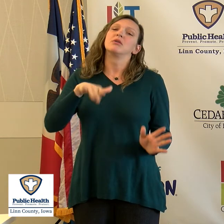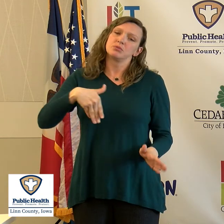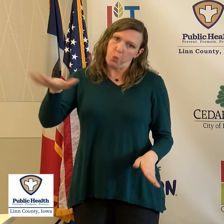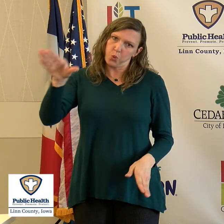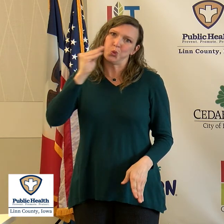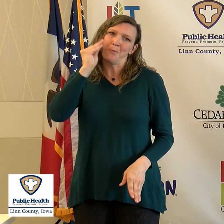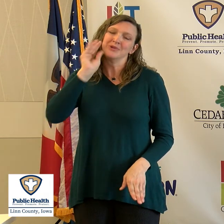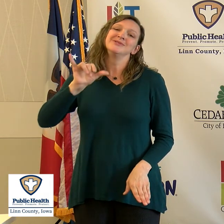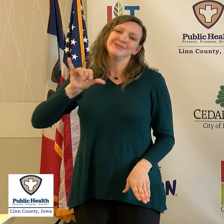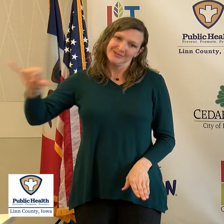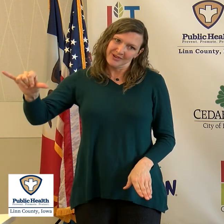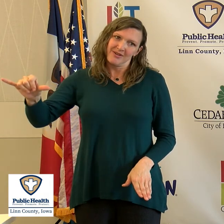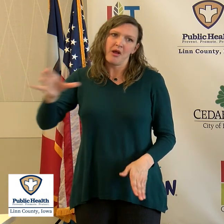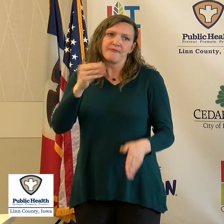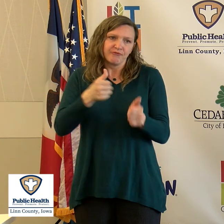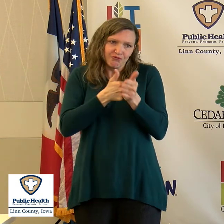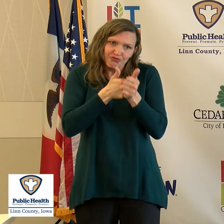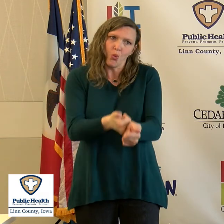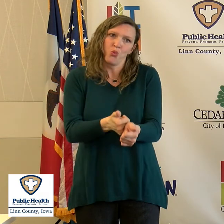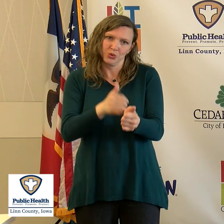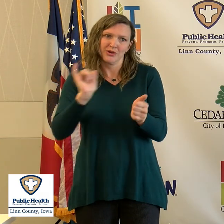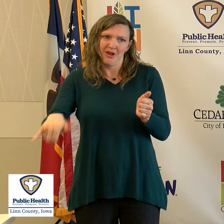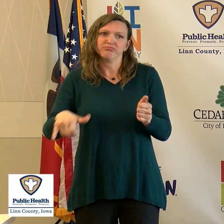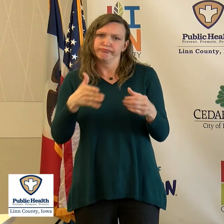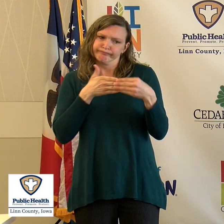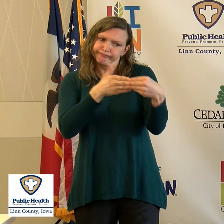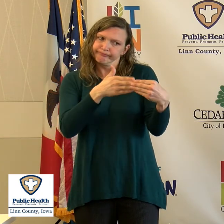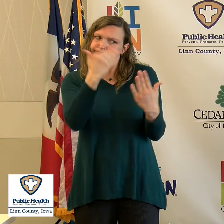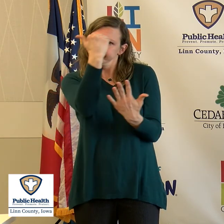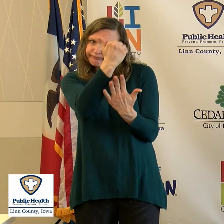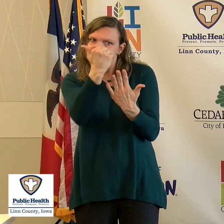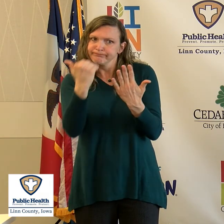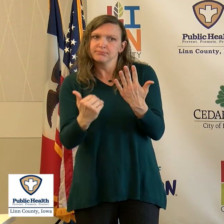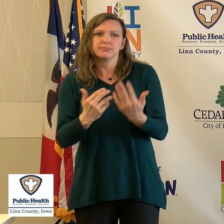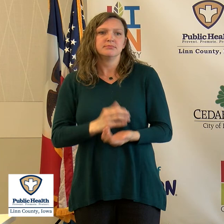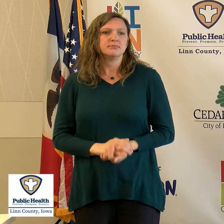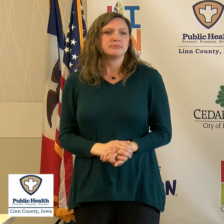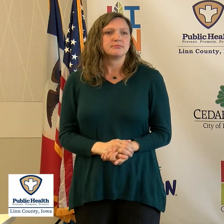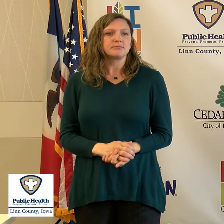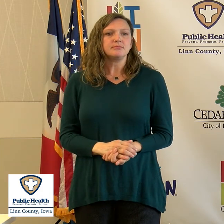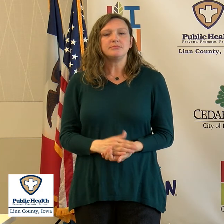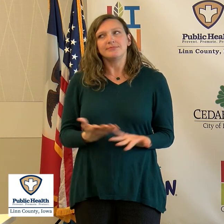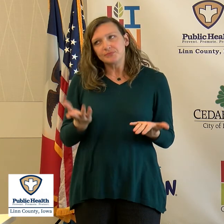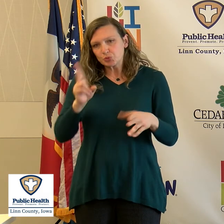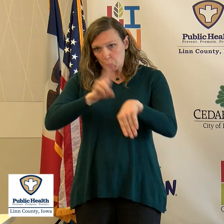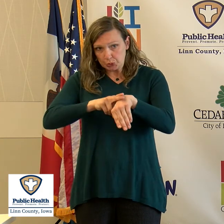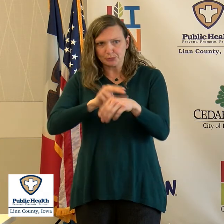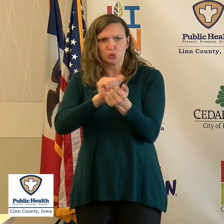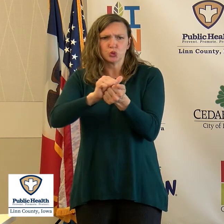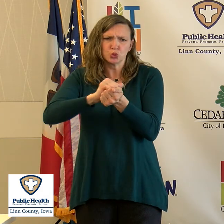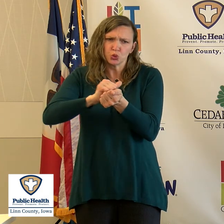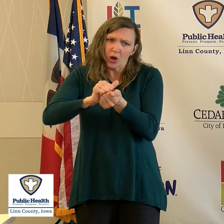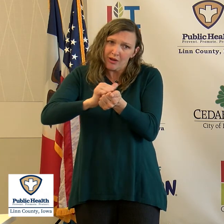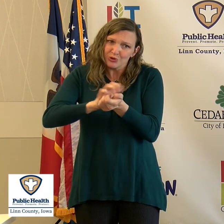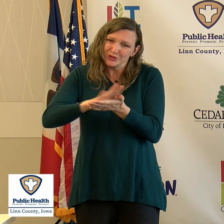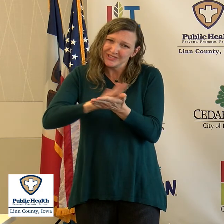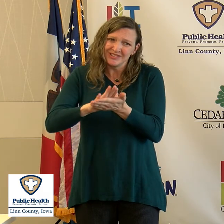emphasize staying home when sick, respiratory etiquette, and hand hygiene to all